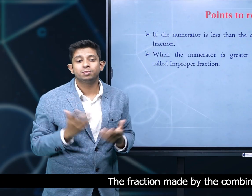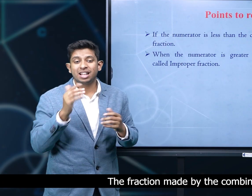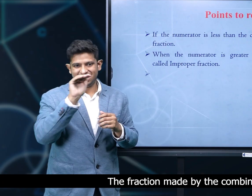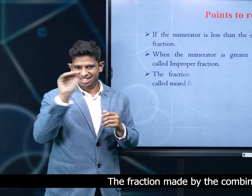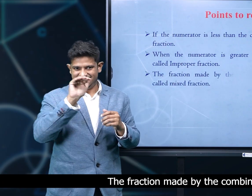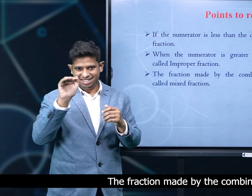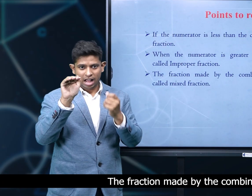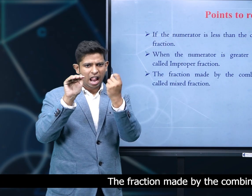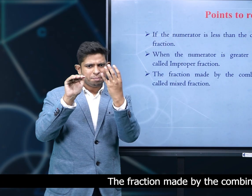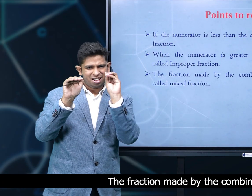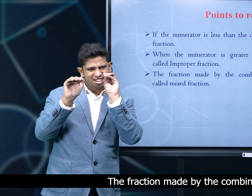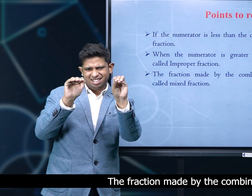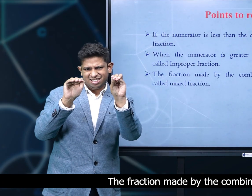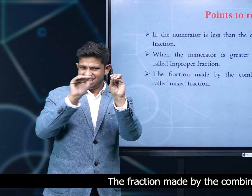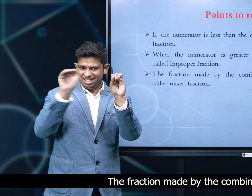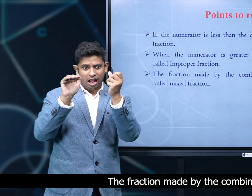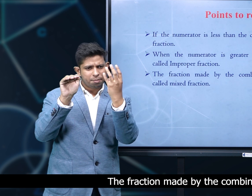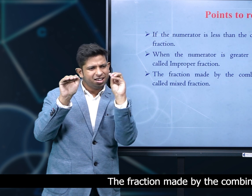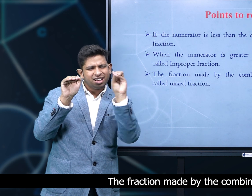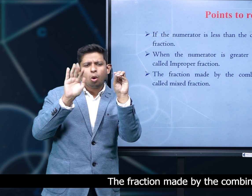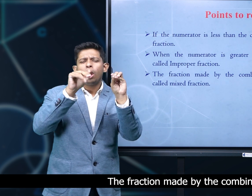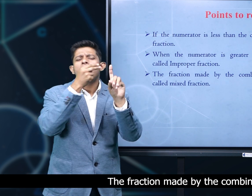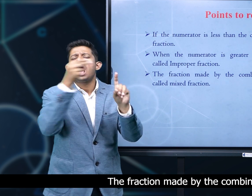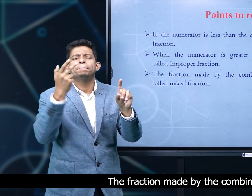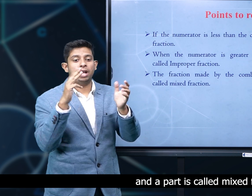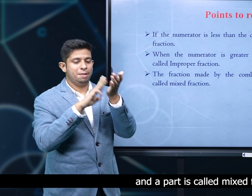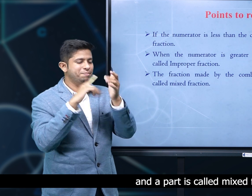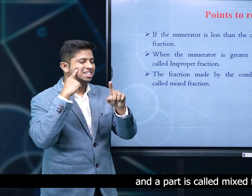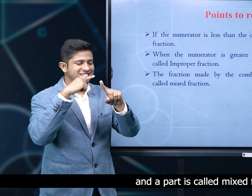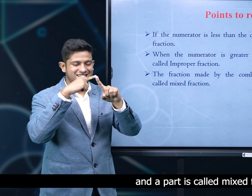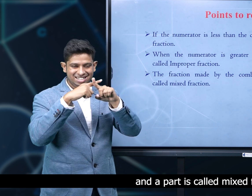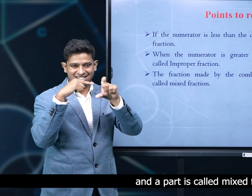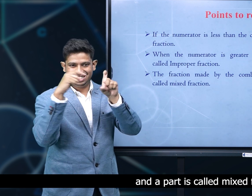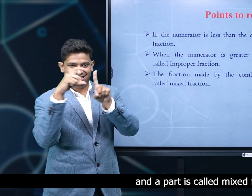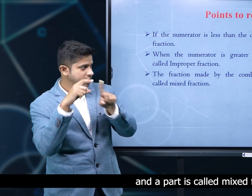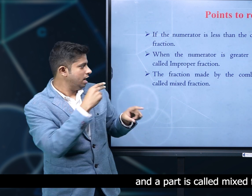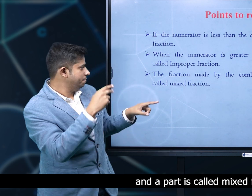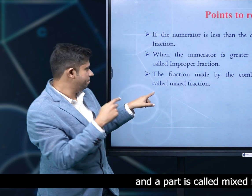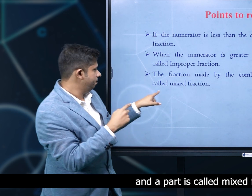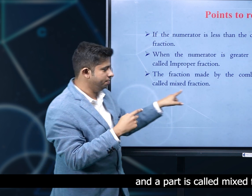The fraction made by the combination of whole and a part is called mixed fraction.